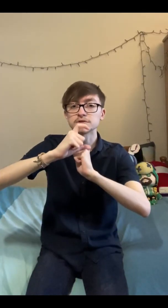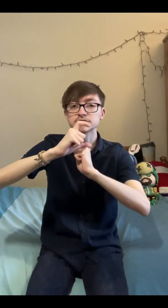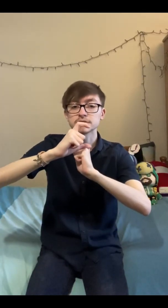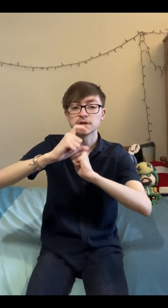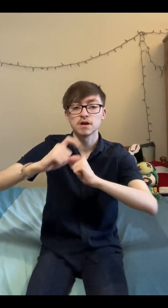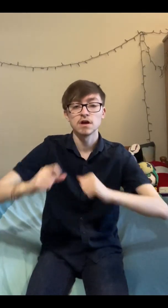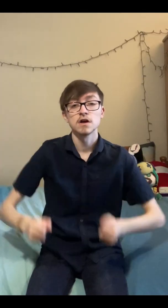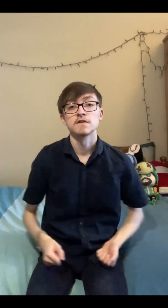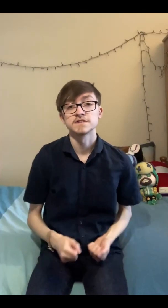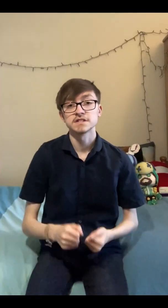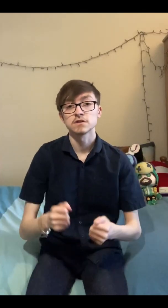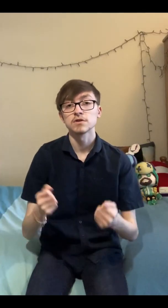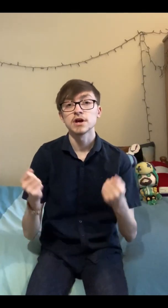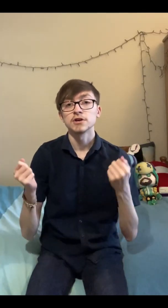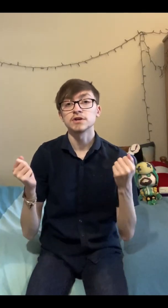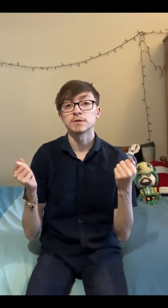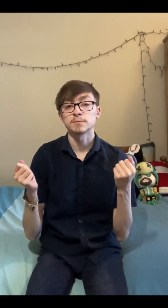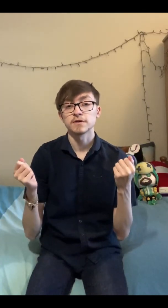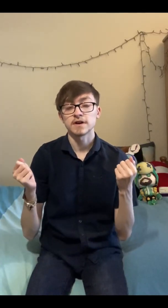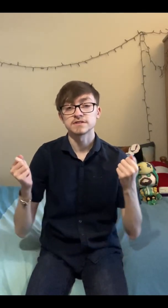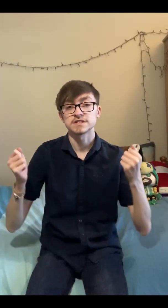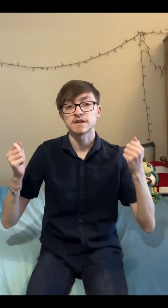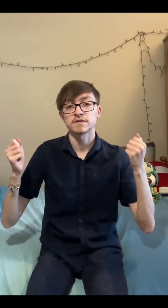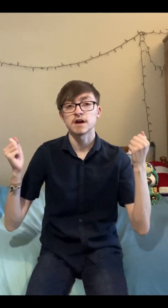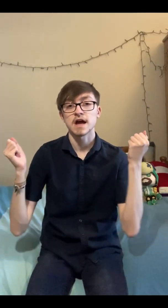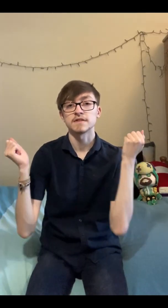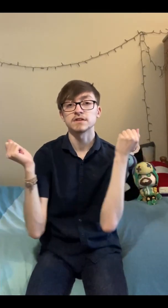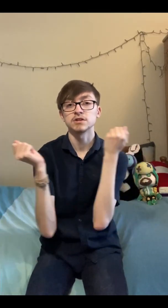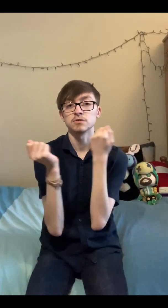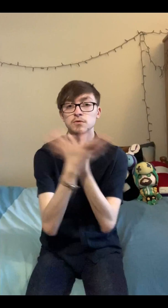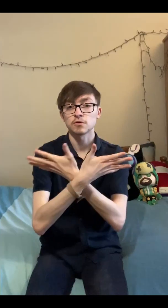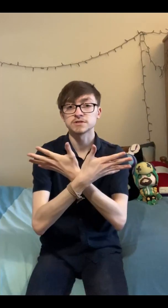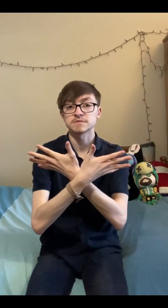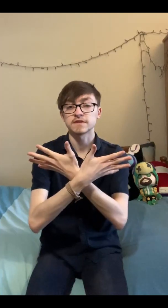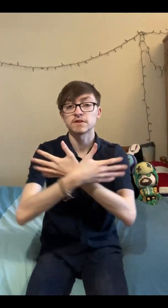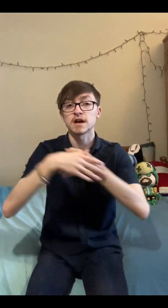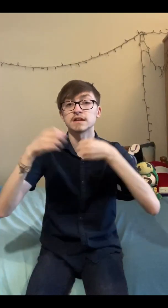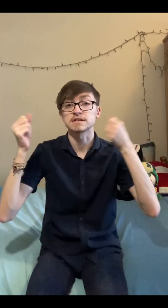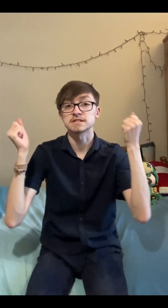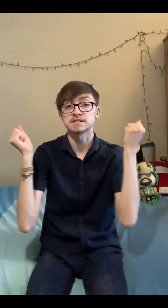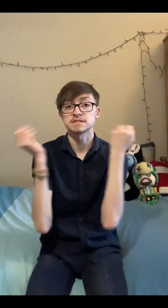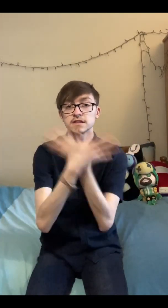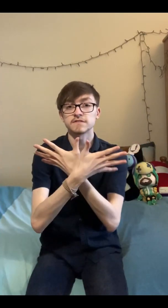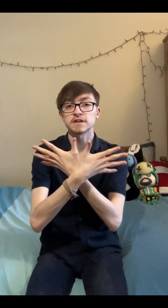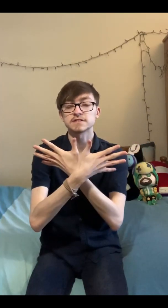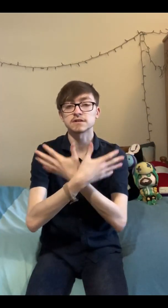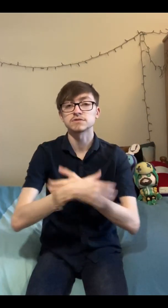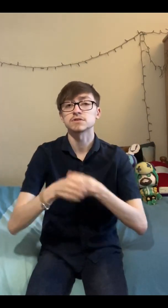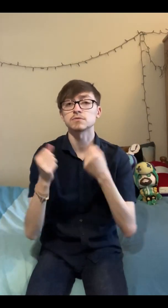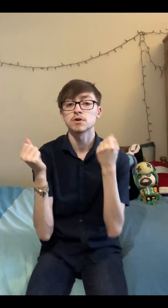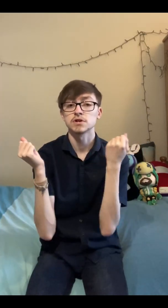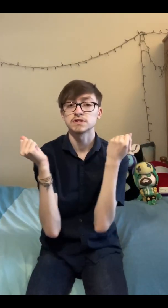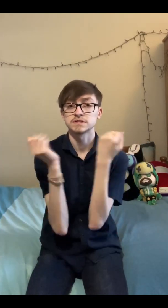Mosque. For synagogue, you get your both hands together and then you cross them together and extend the fingers out. So